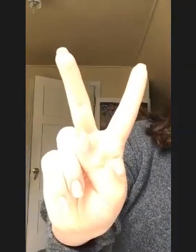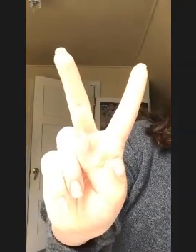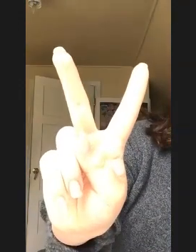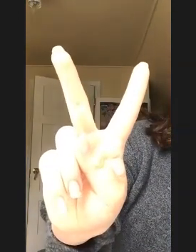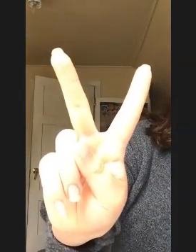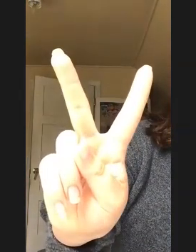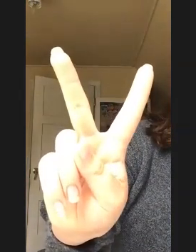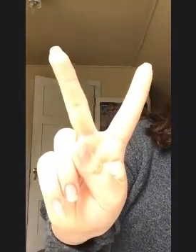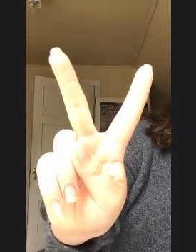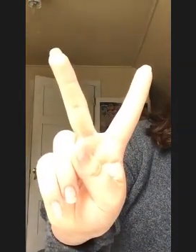V,